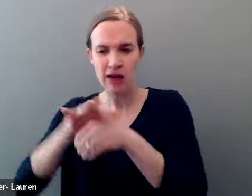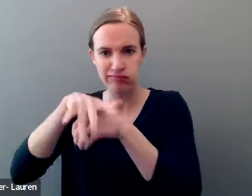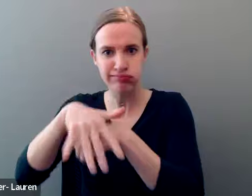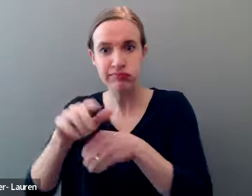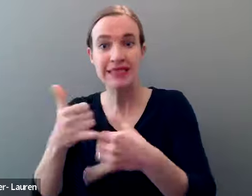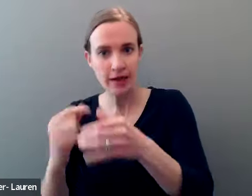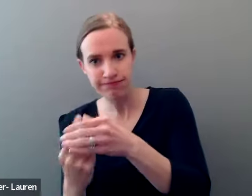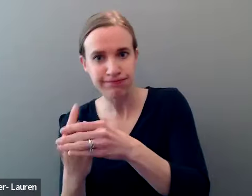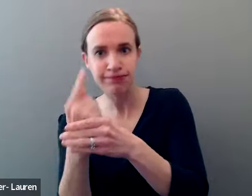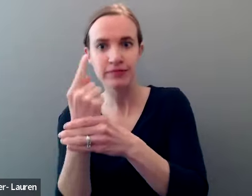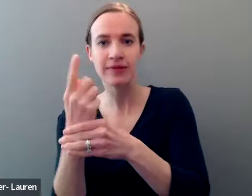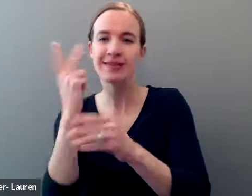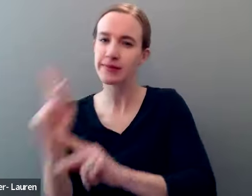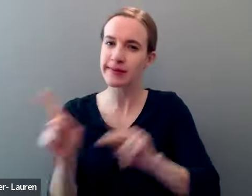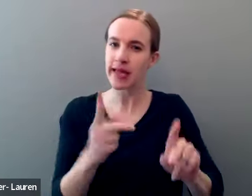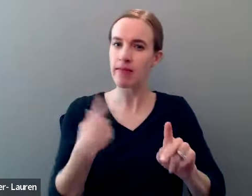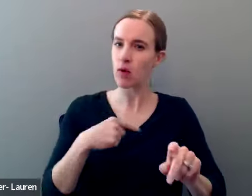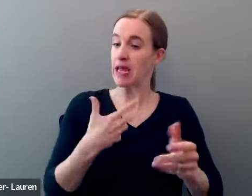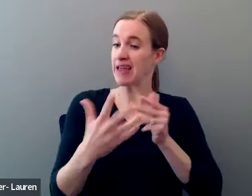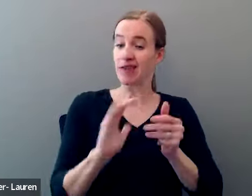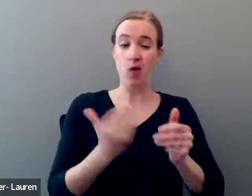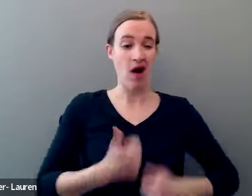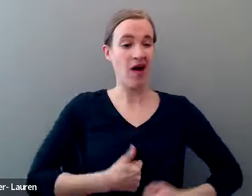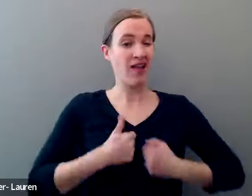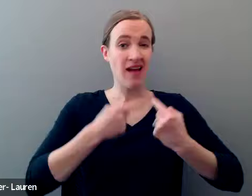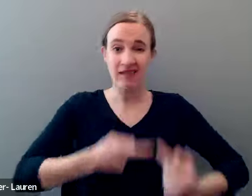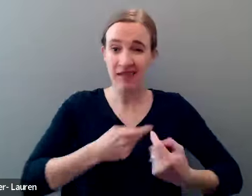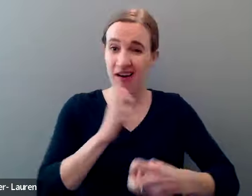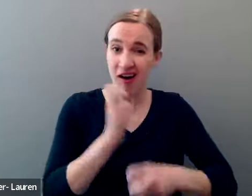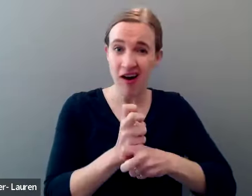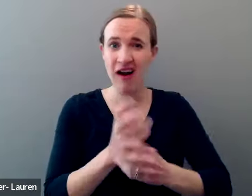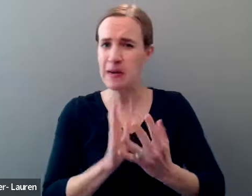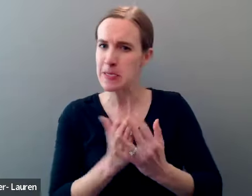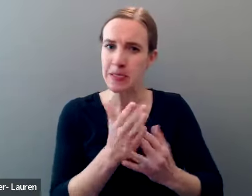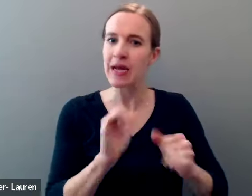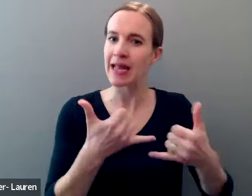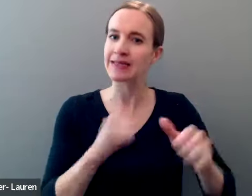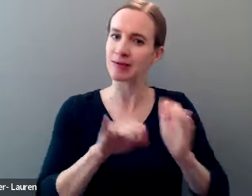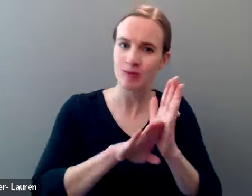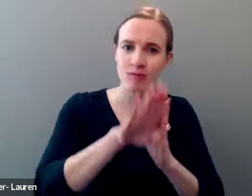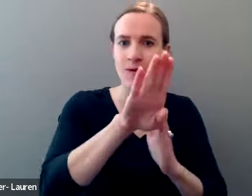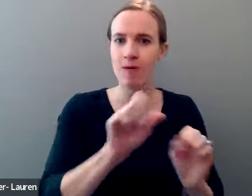difficult things, and accepting and asking for help are absolutely part of that. Thank you, Sandra.